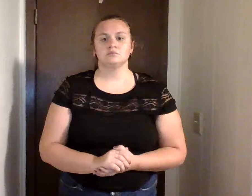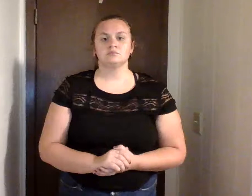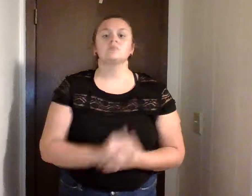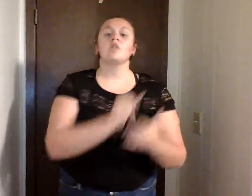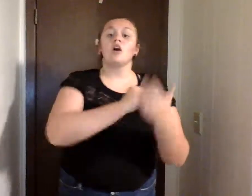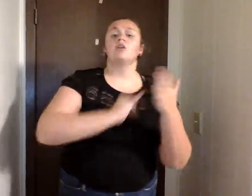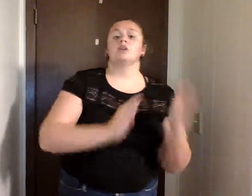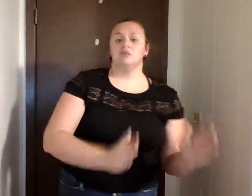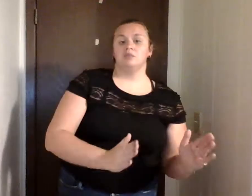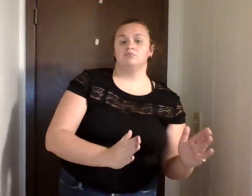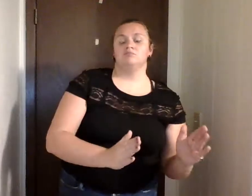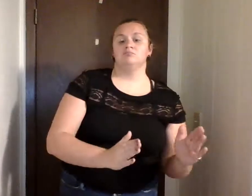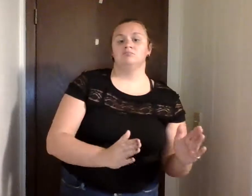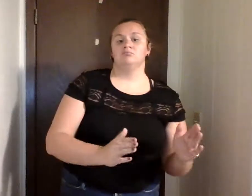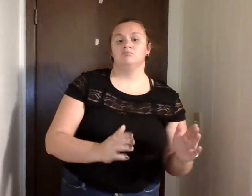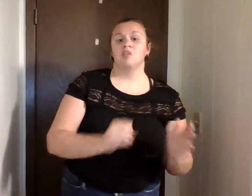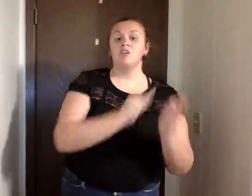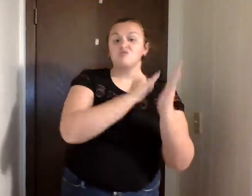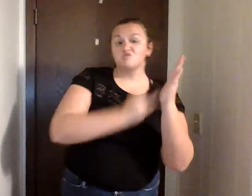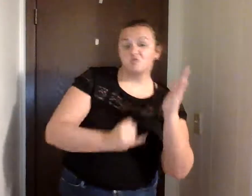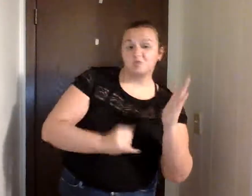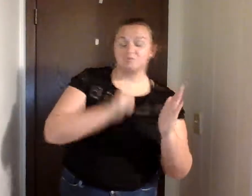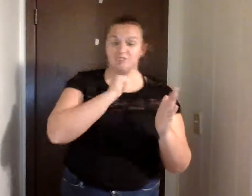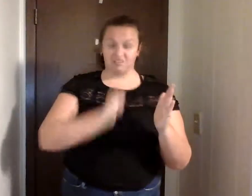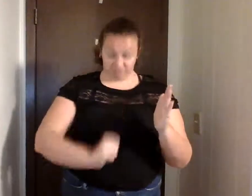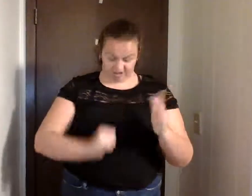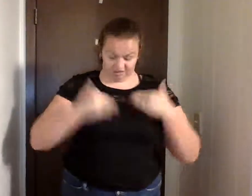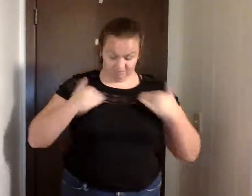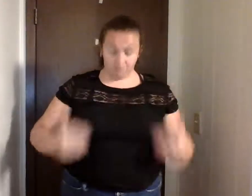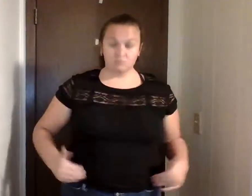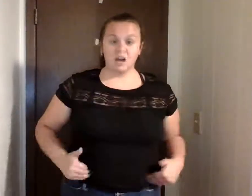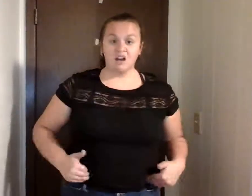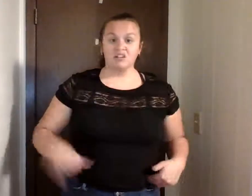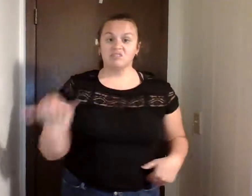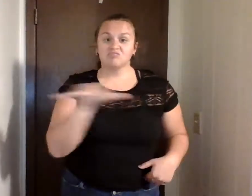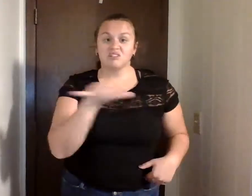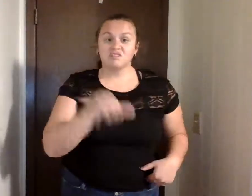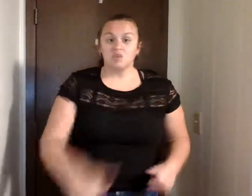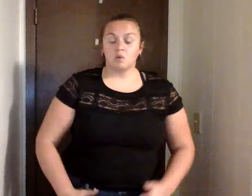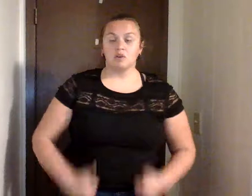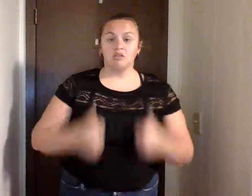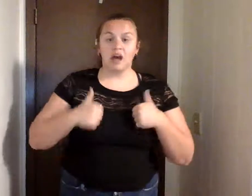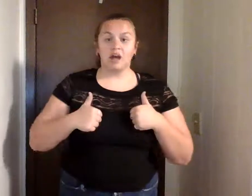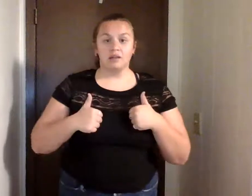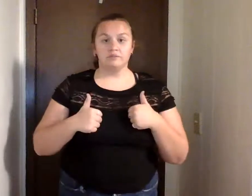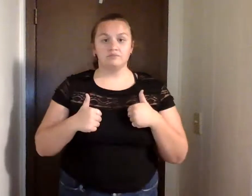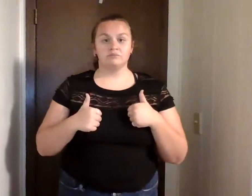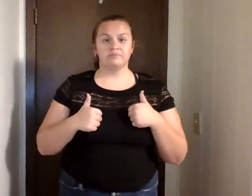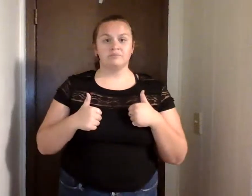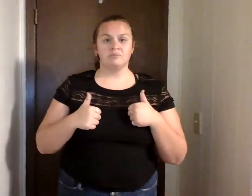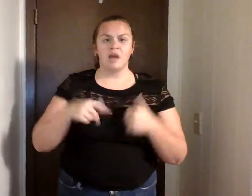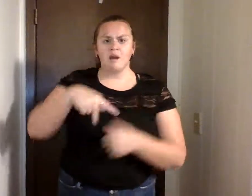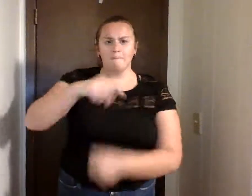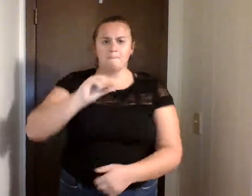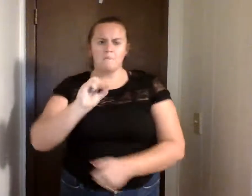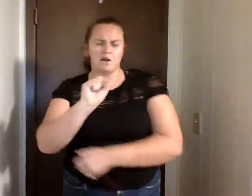Artists rendered dissected cadavers as alive, posed in these humorous anatomical